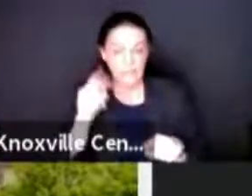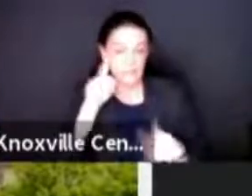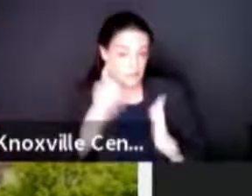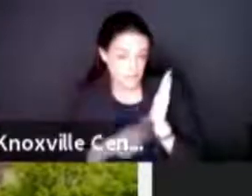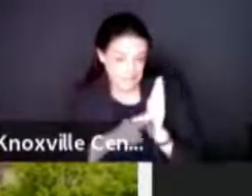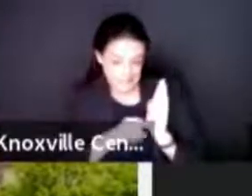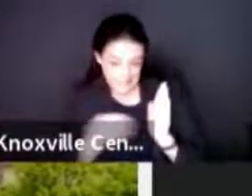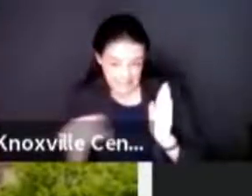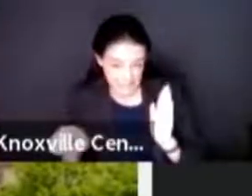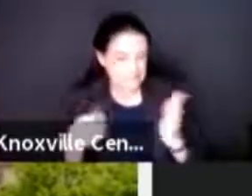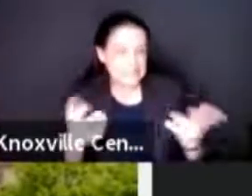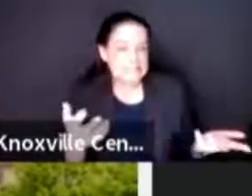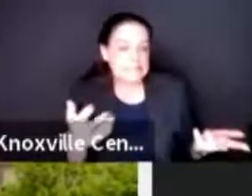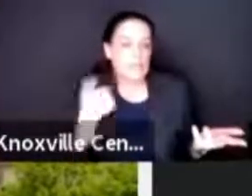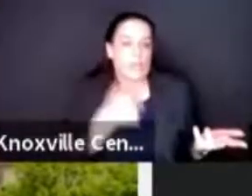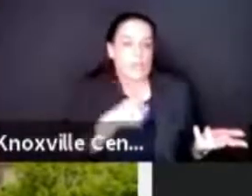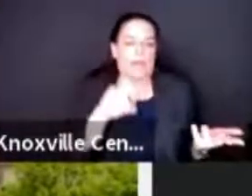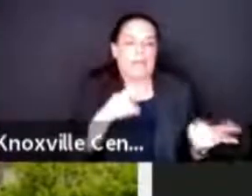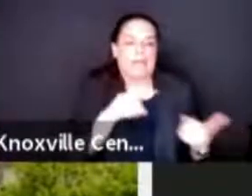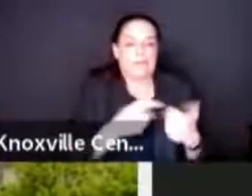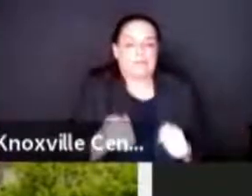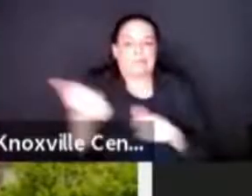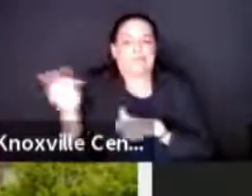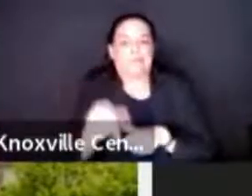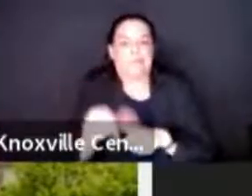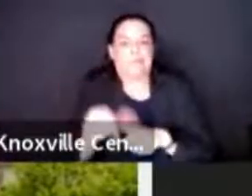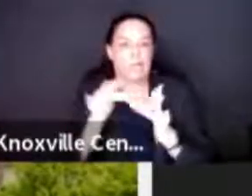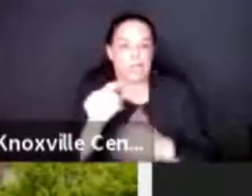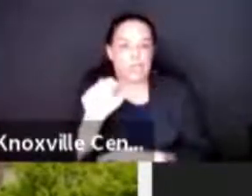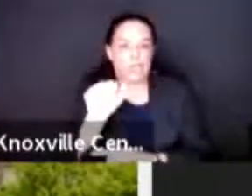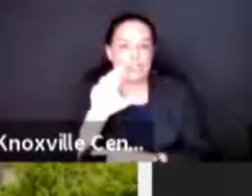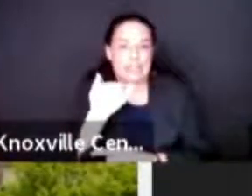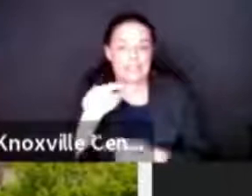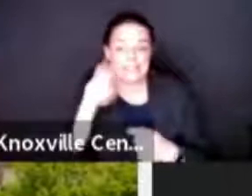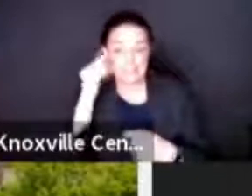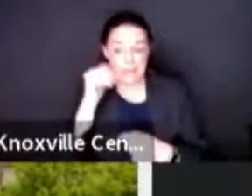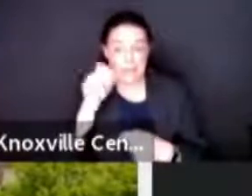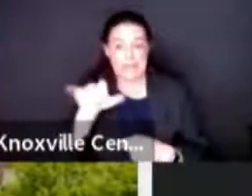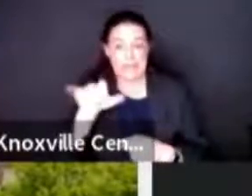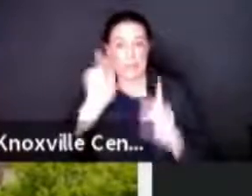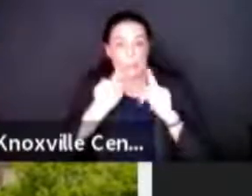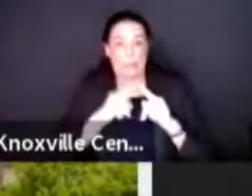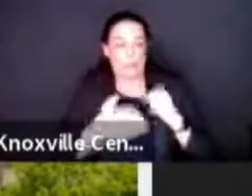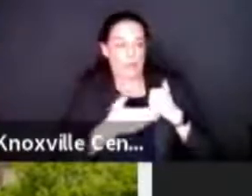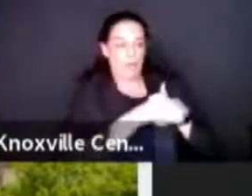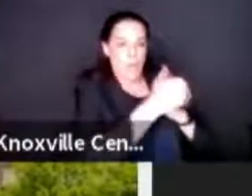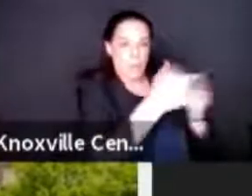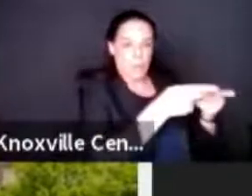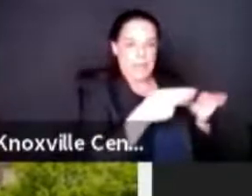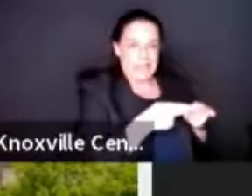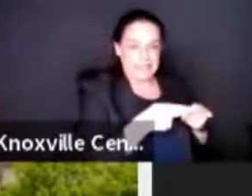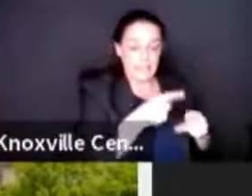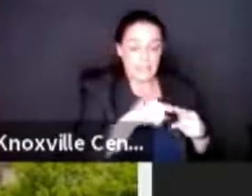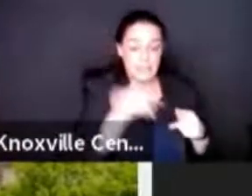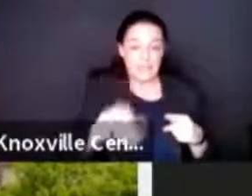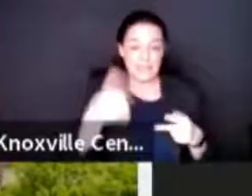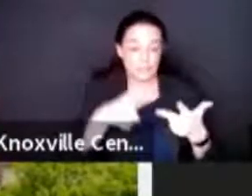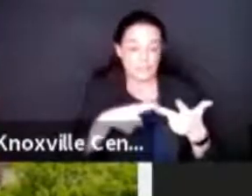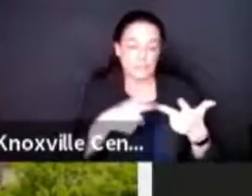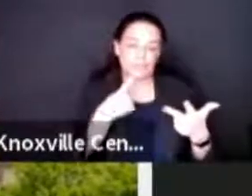investigations and eliminate our contact tracing in order to support additional response operations, we are representing this benchmark as